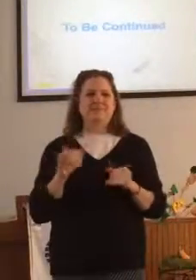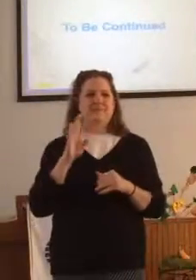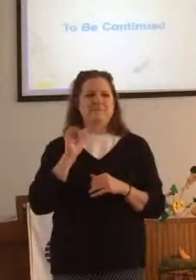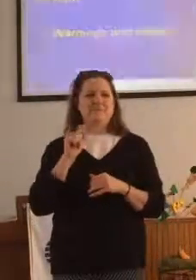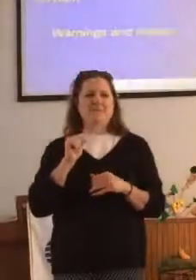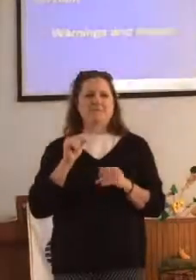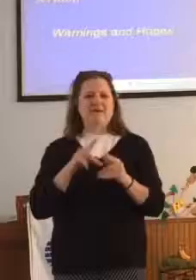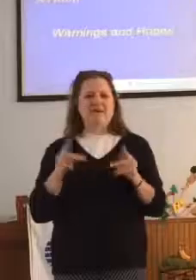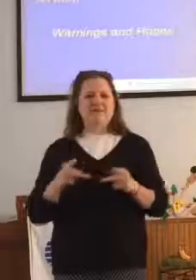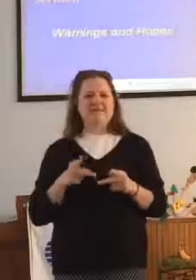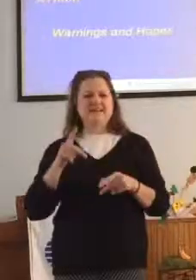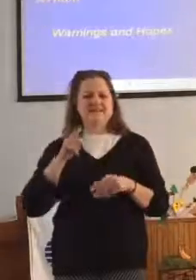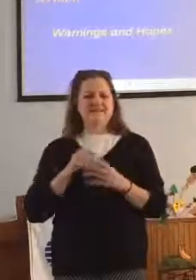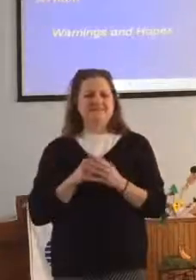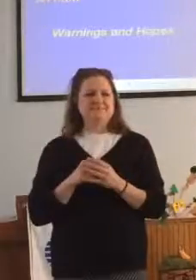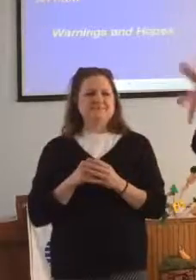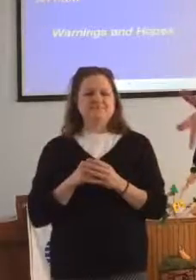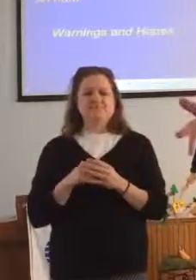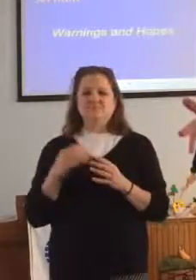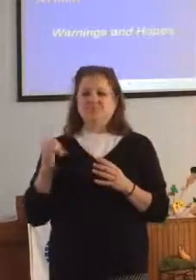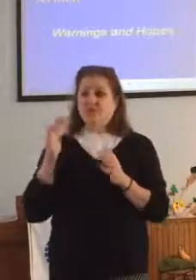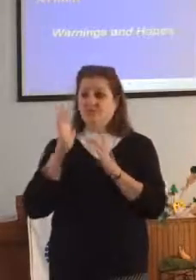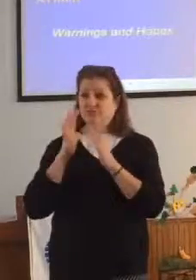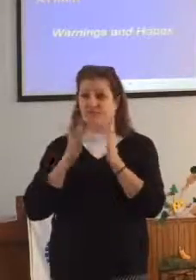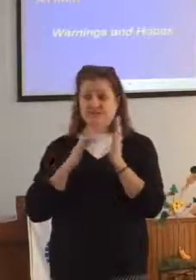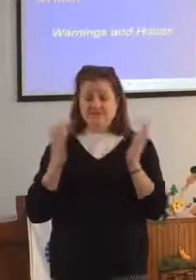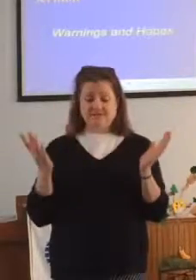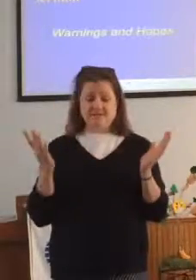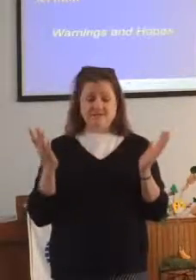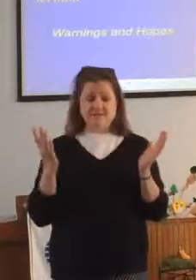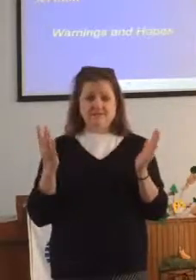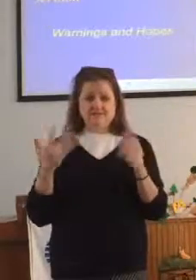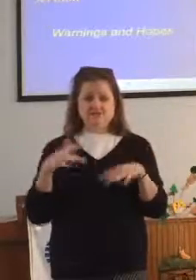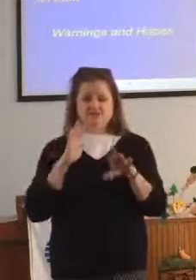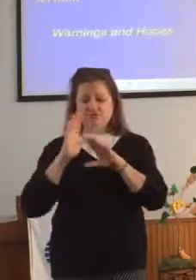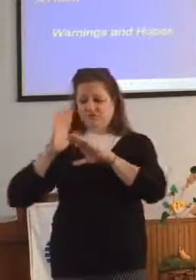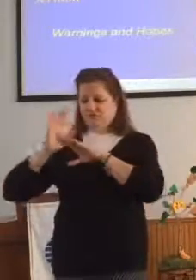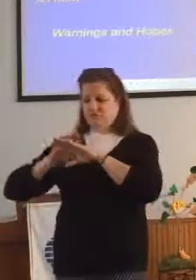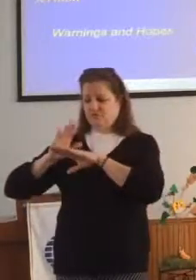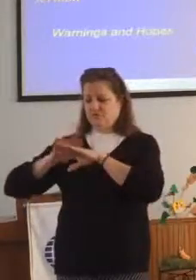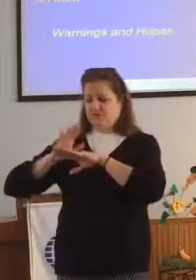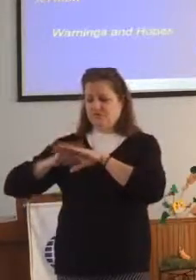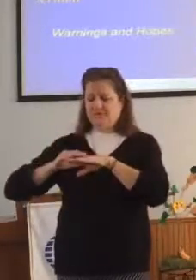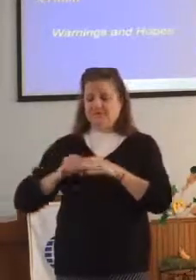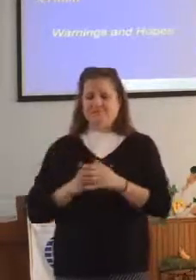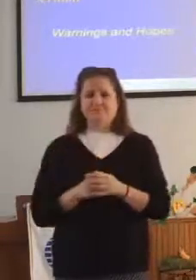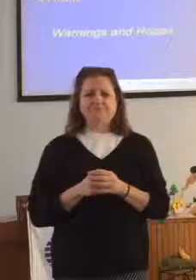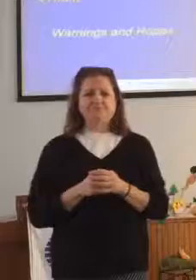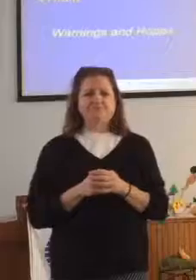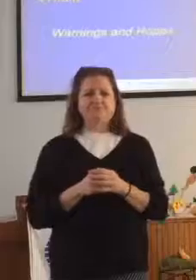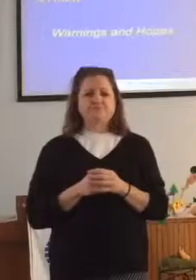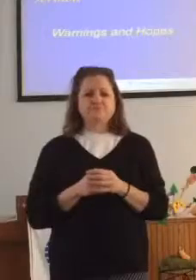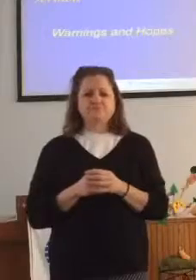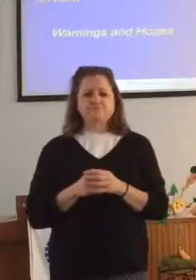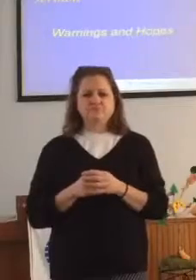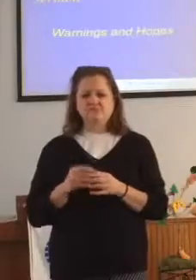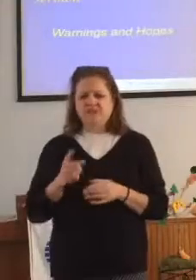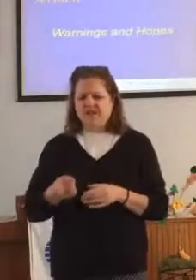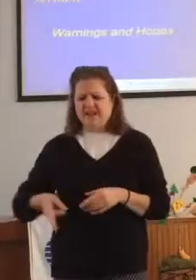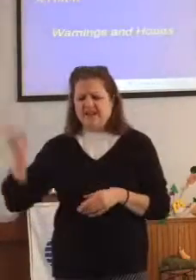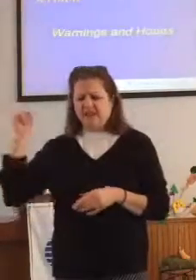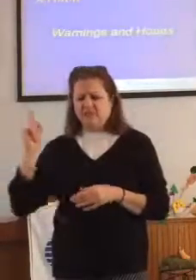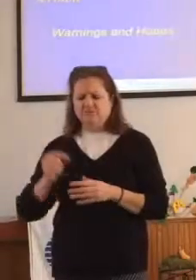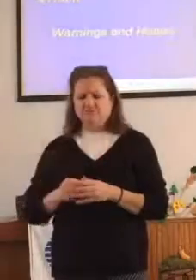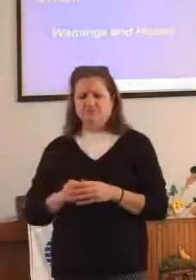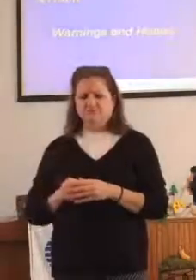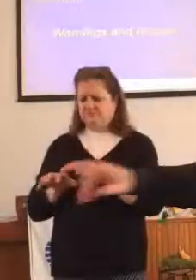Oh. So, Jesus was warned. Jesus was warned. "Get out of here,"